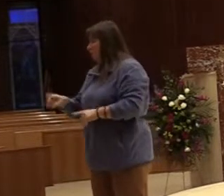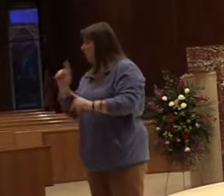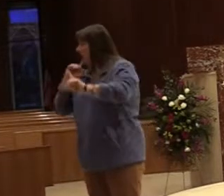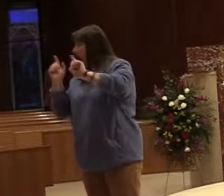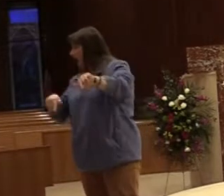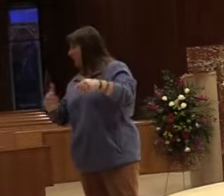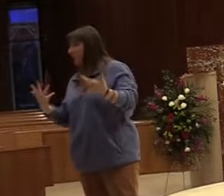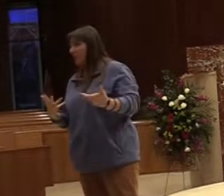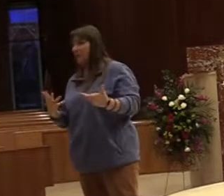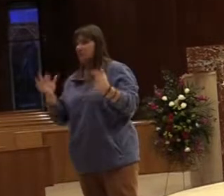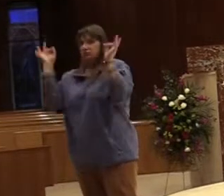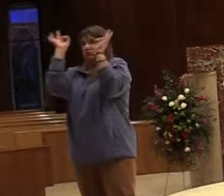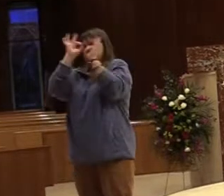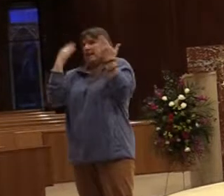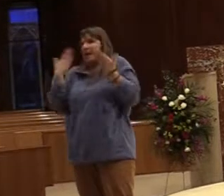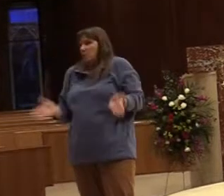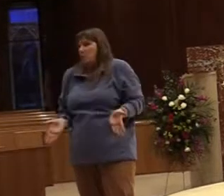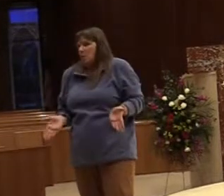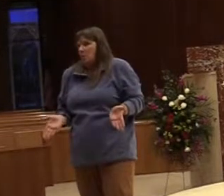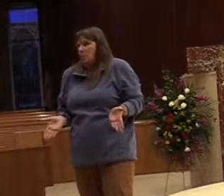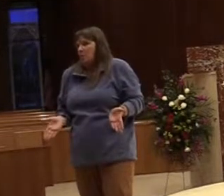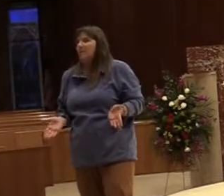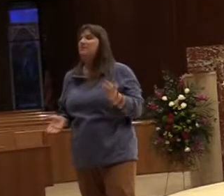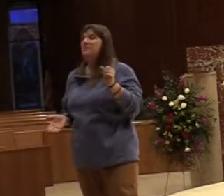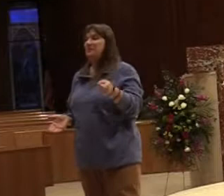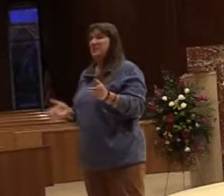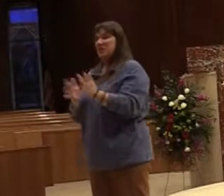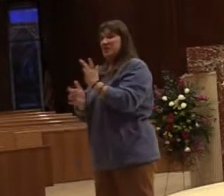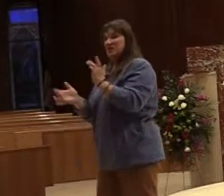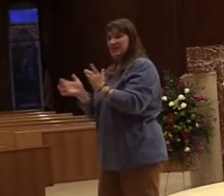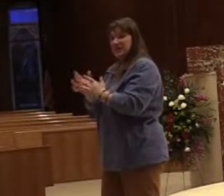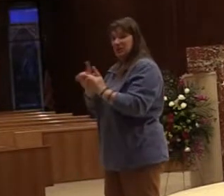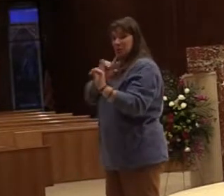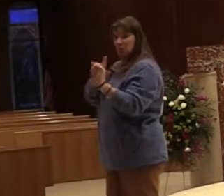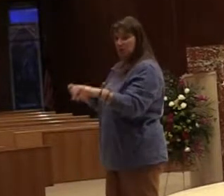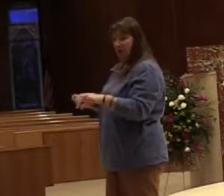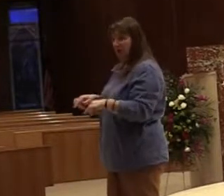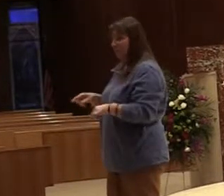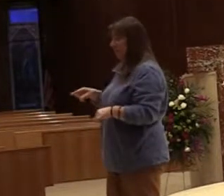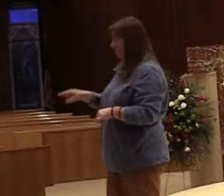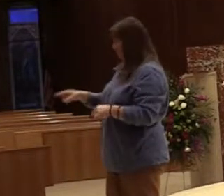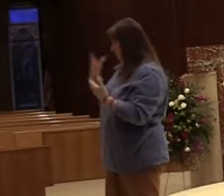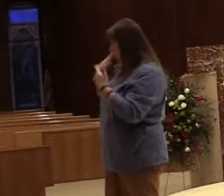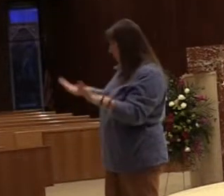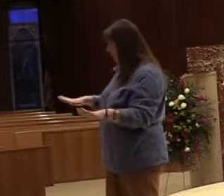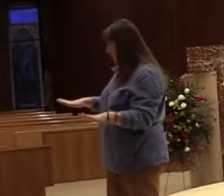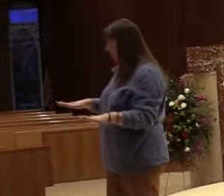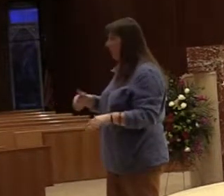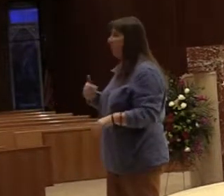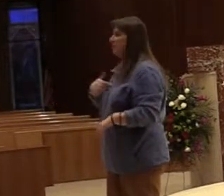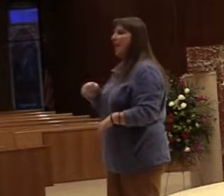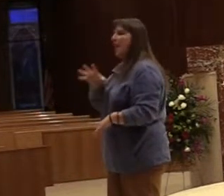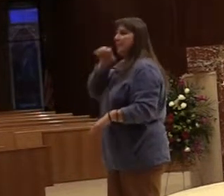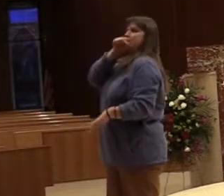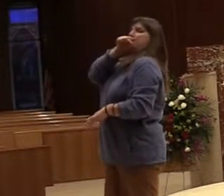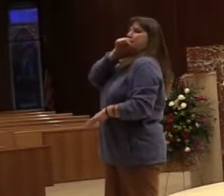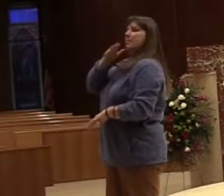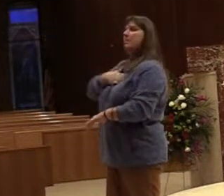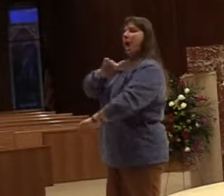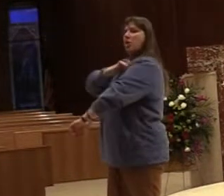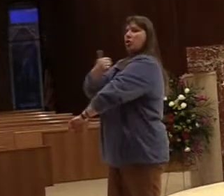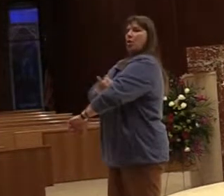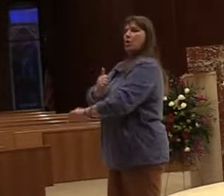where it came from. Then Jesus said to them, "Neither shall I tell you by what authority I do these